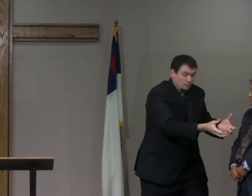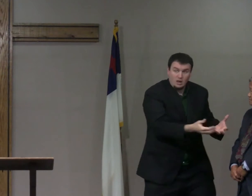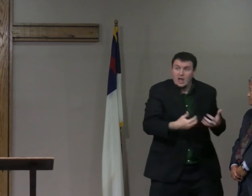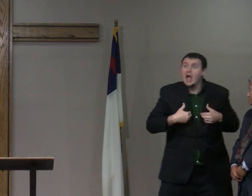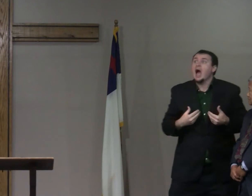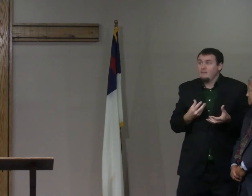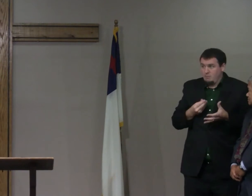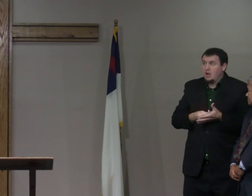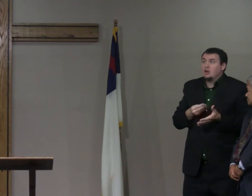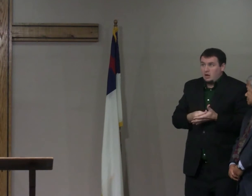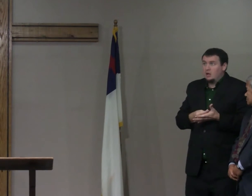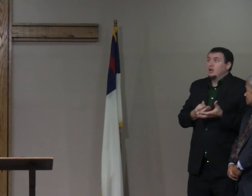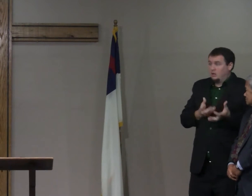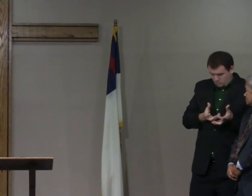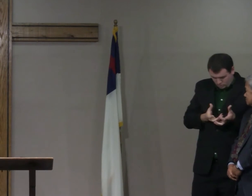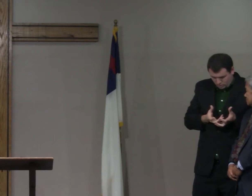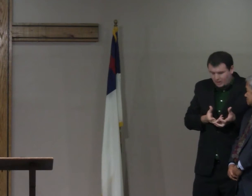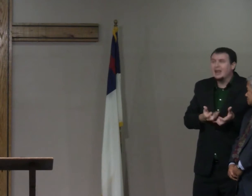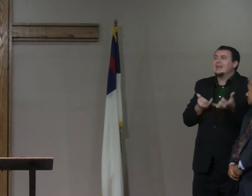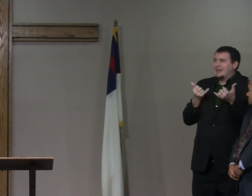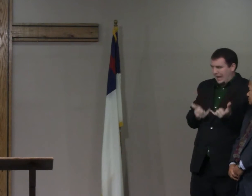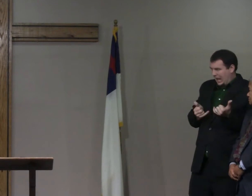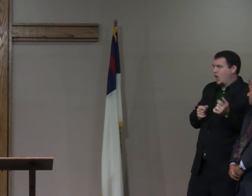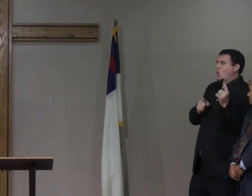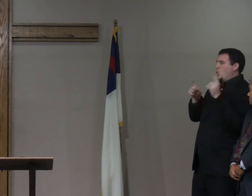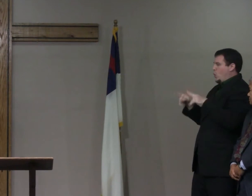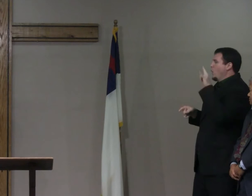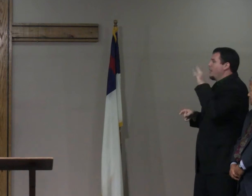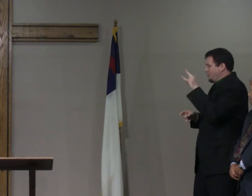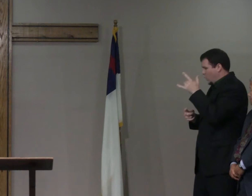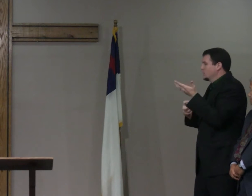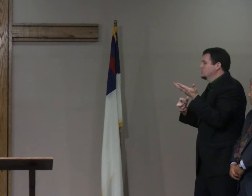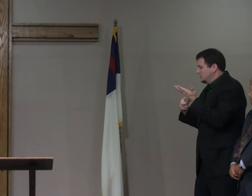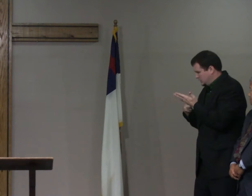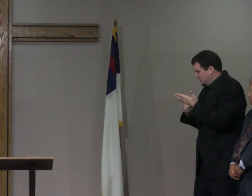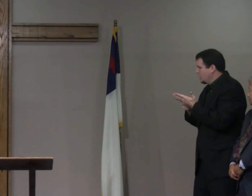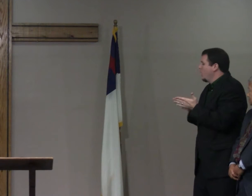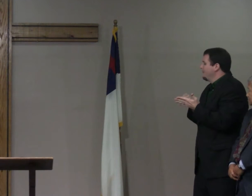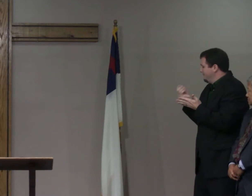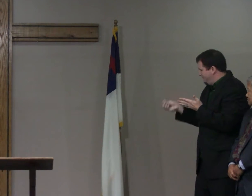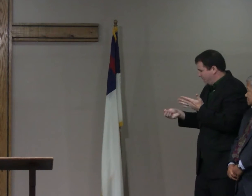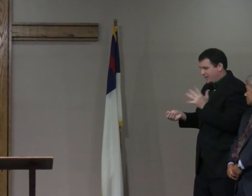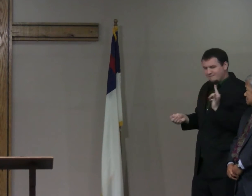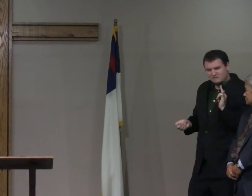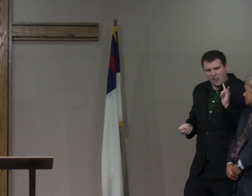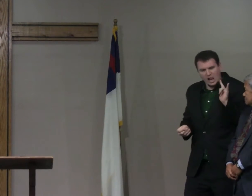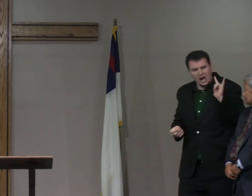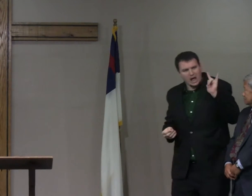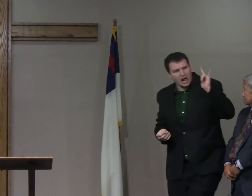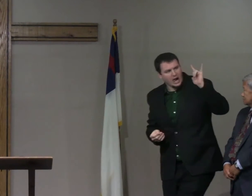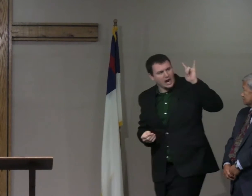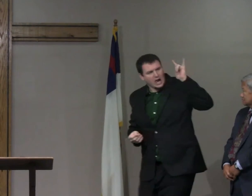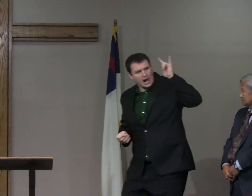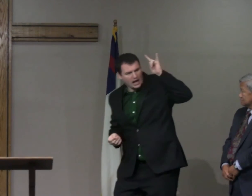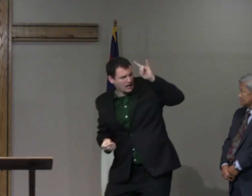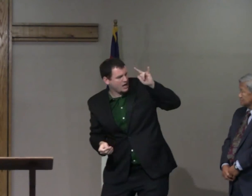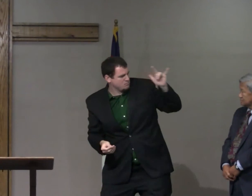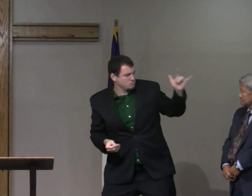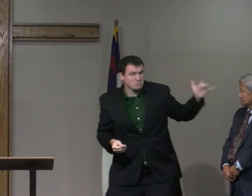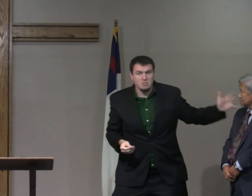and he saves up the money, and then he can go to the airport and buy himself a ticket and fly to India.